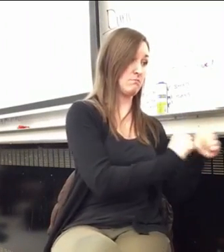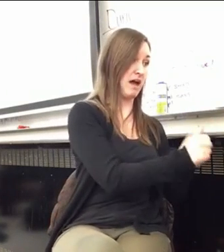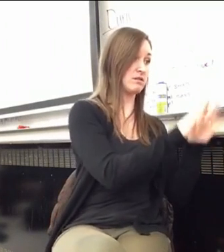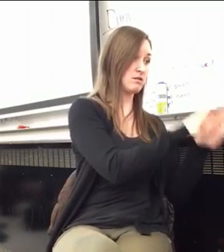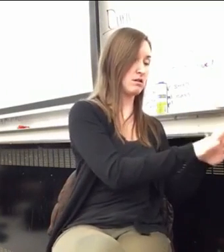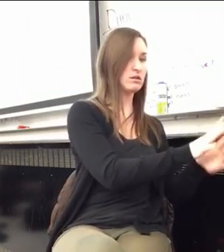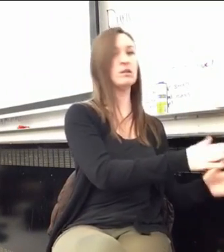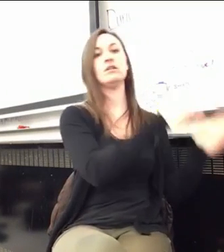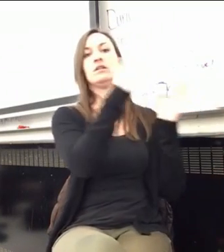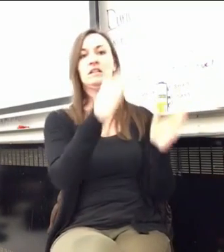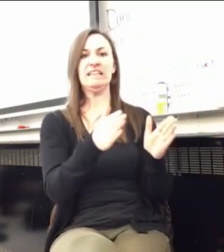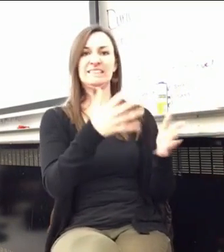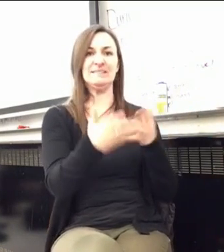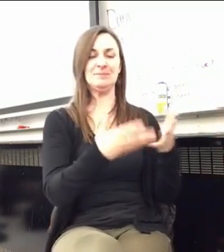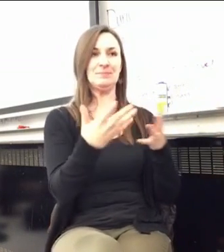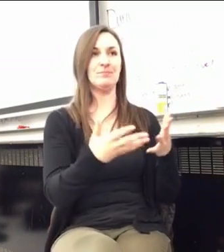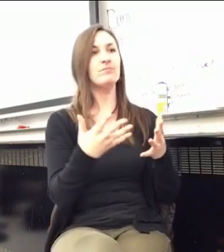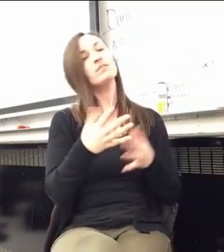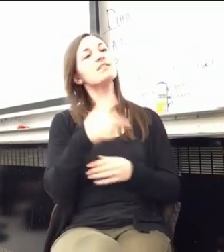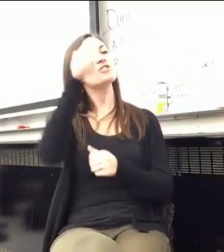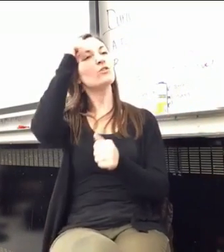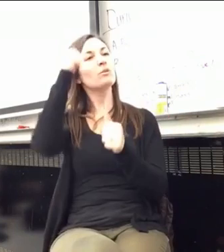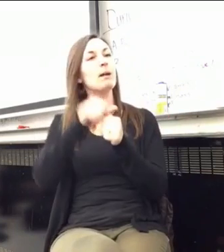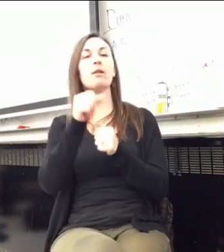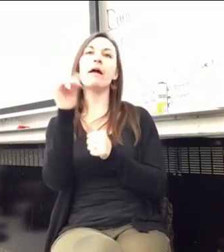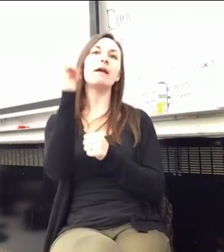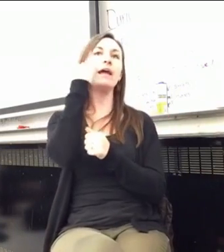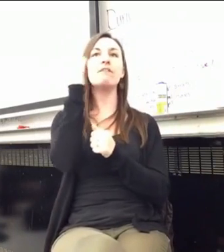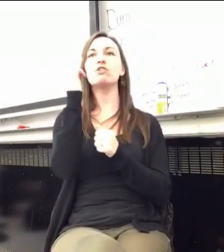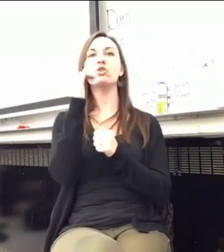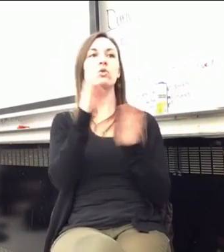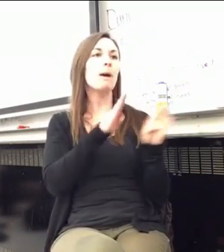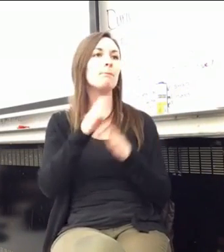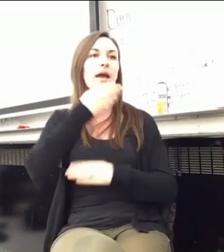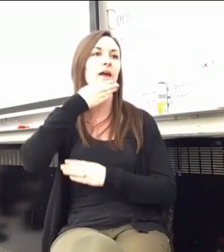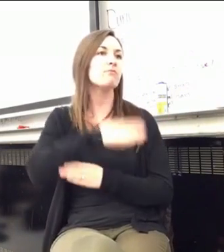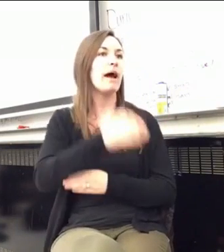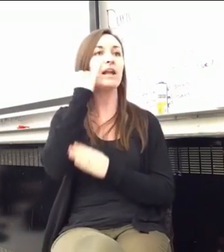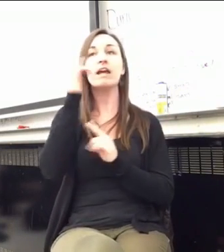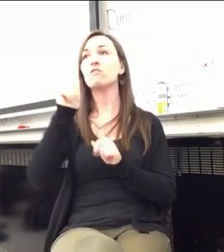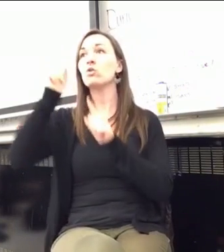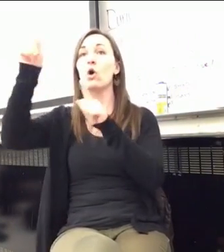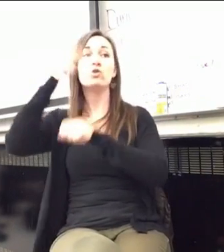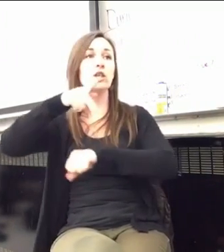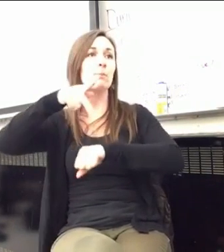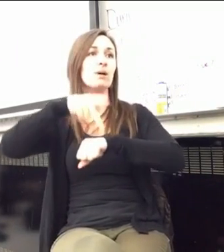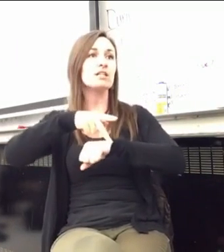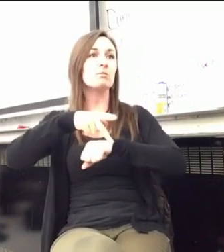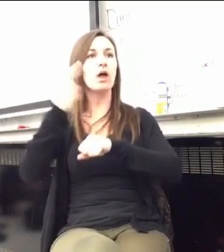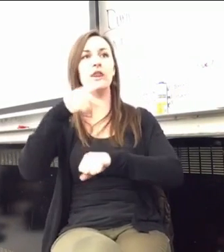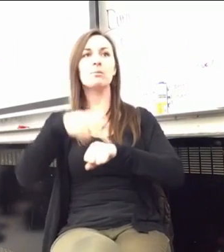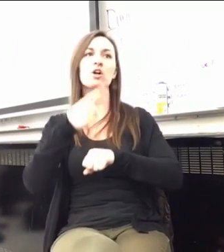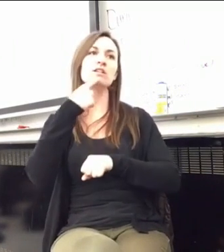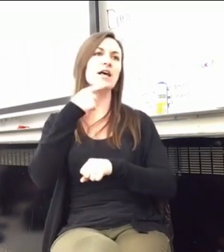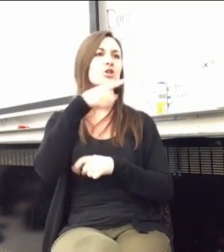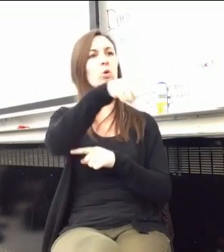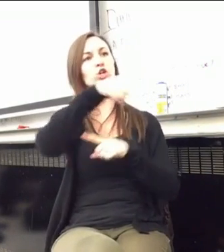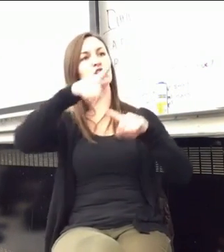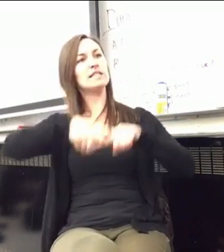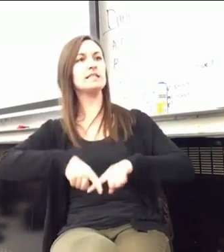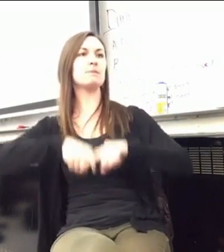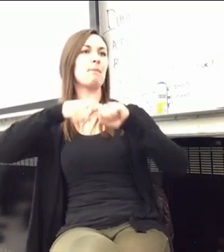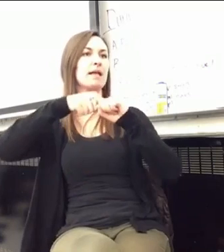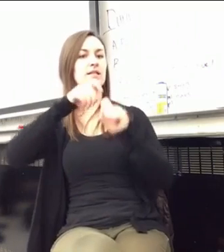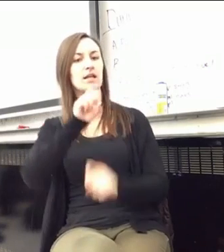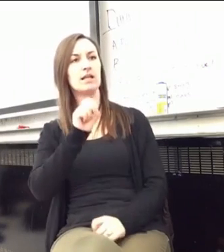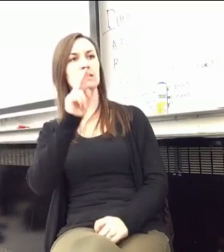super bad. You go to the principal and the principal says, we're going to suspend you for this many days. That has to go to the district to get signed